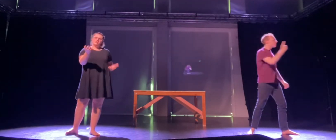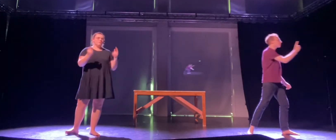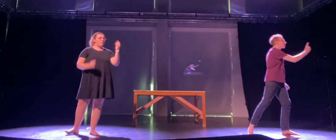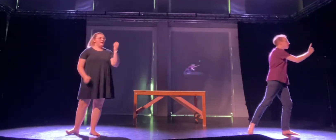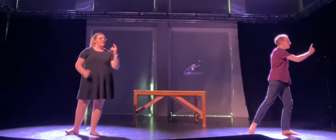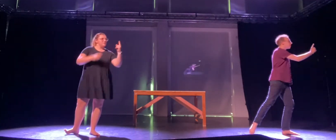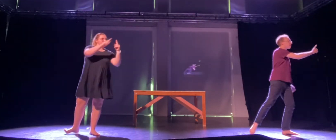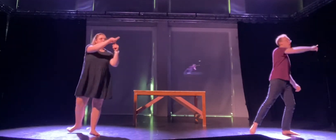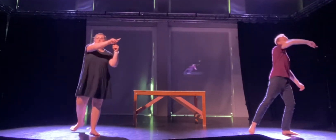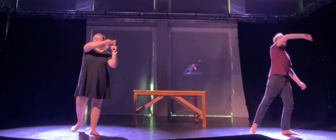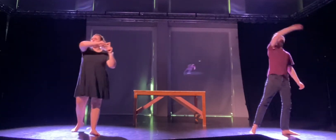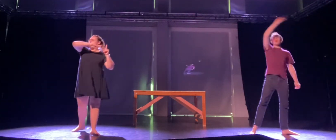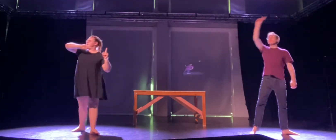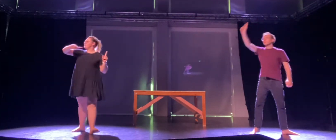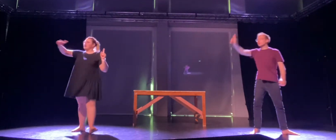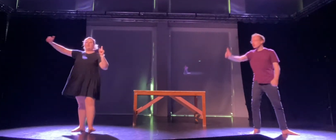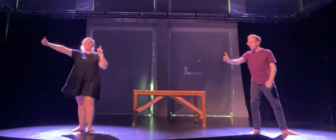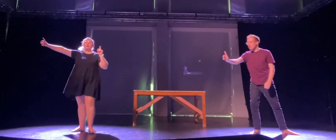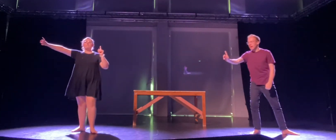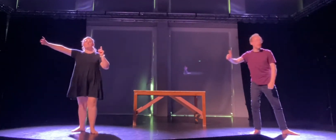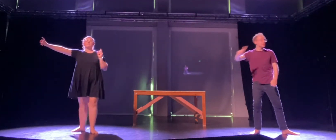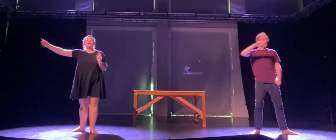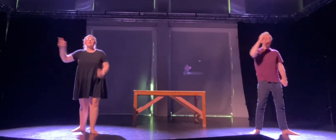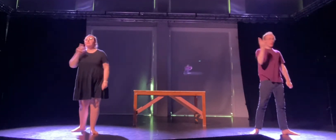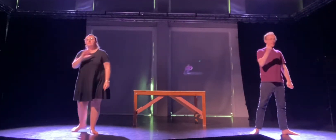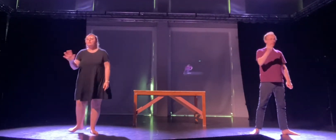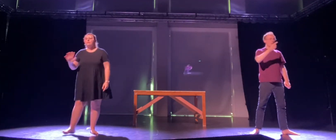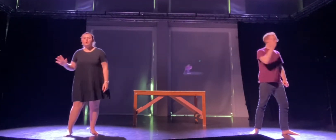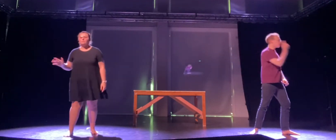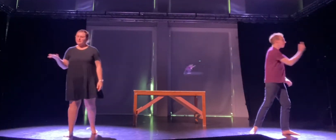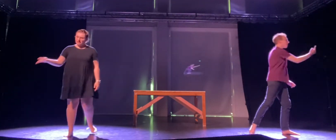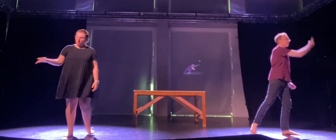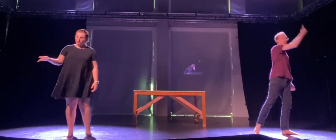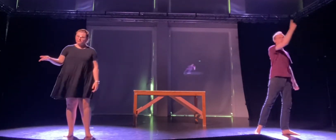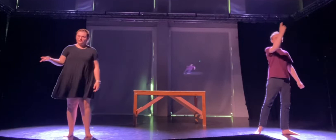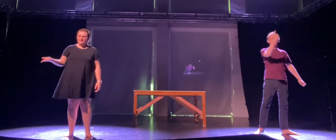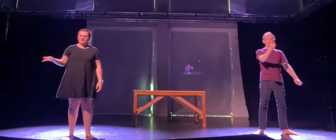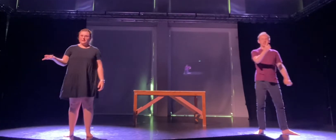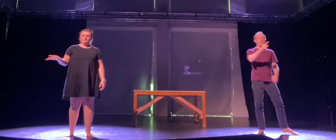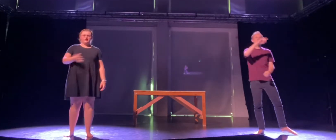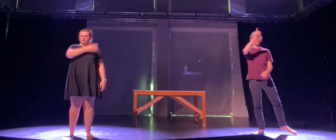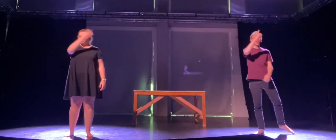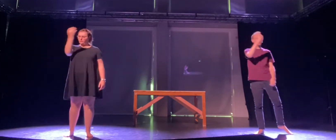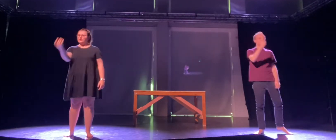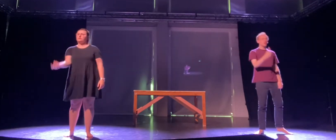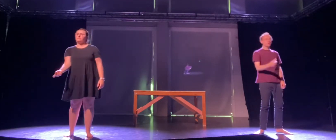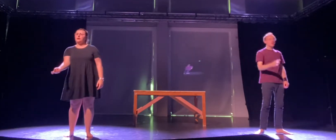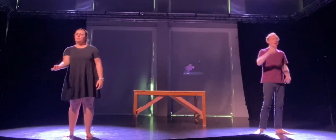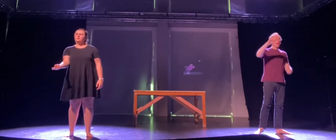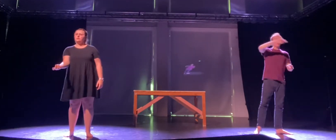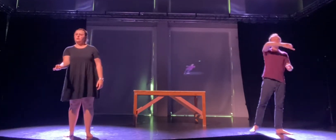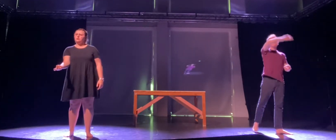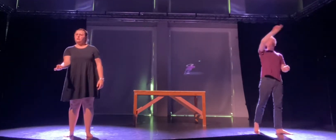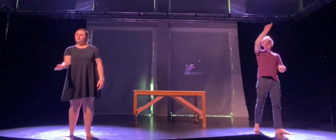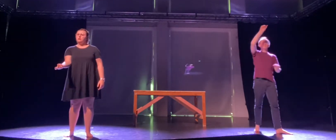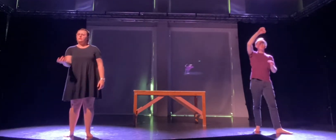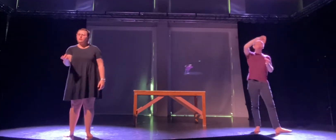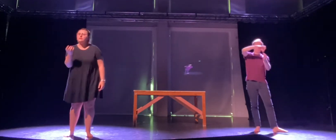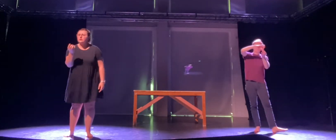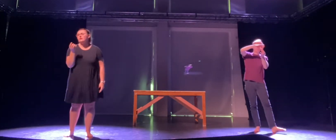screen got a to the person other, that's Pac-Man travelling from A travels to to B, the other right? side. So No, basically, they what won't, happens because is they're not Pac-Man moving travels over fast to the other enough, side and where they'll they're just not fall into the tree. And what is the No, what they is don't the have a soul soul.